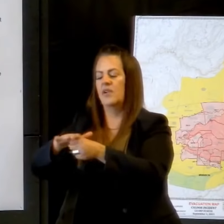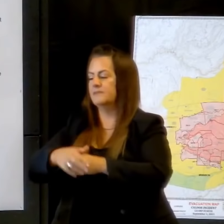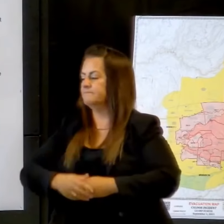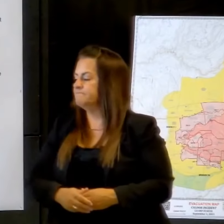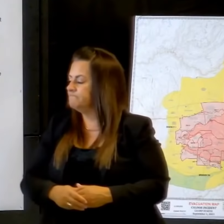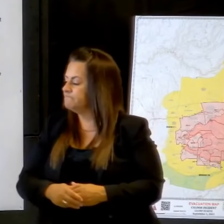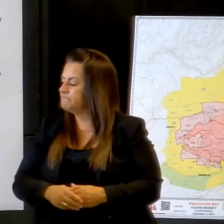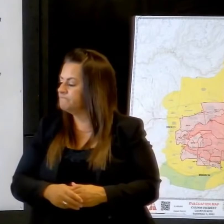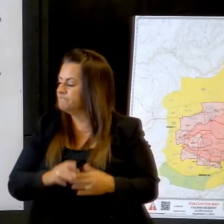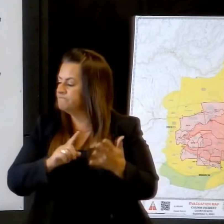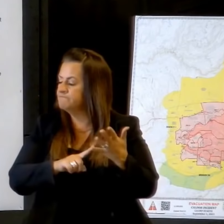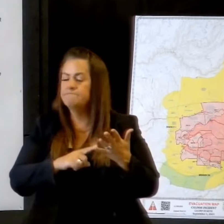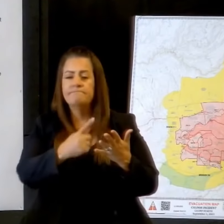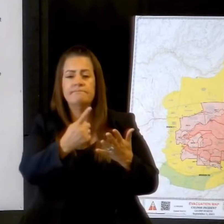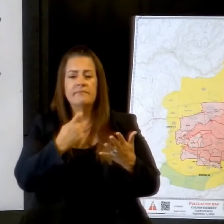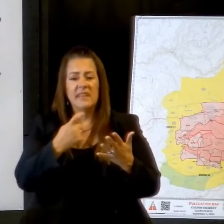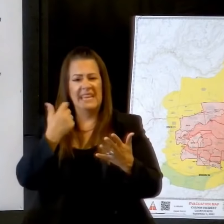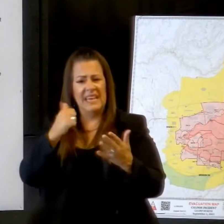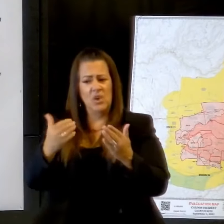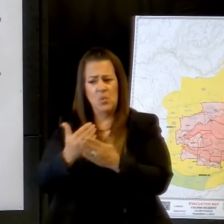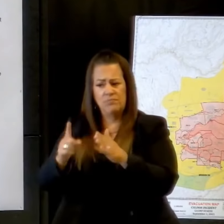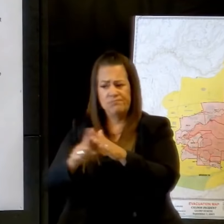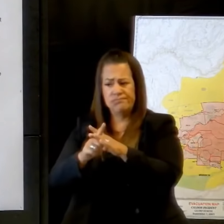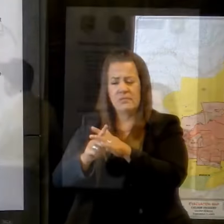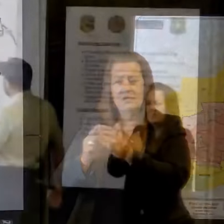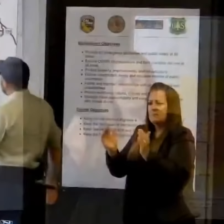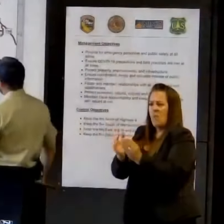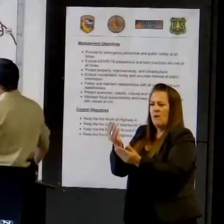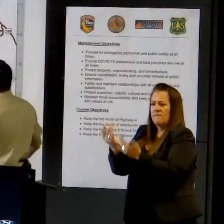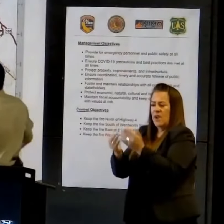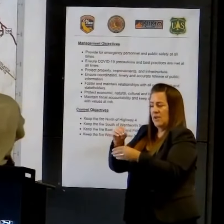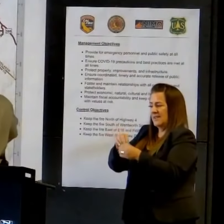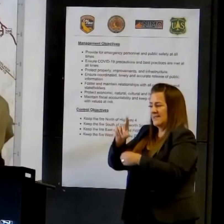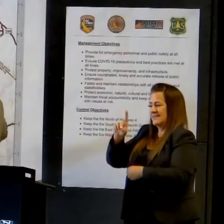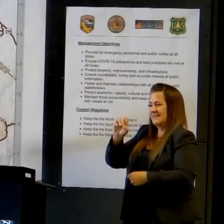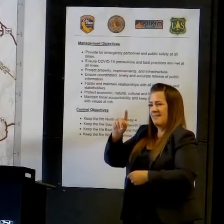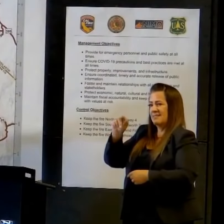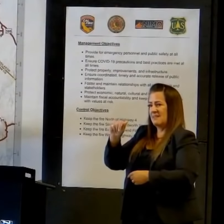Spot fires in Division Delta. Not at this time.